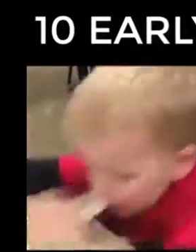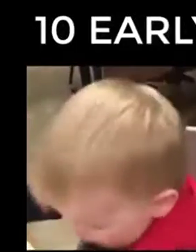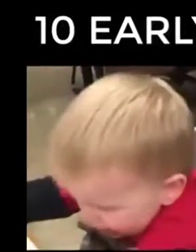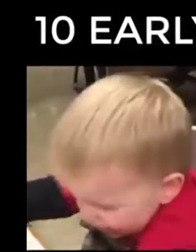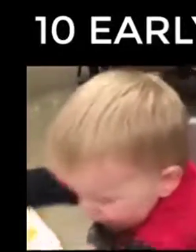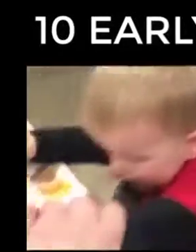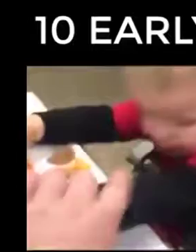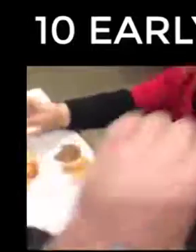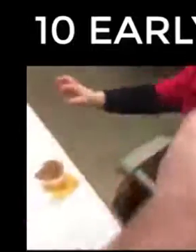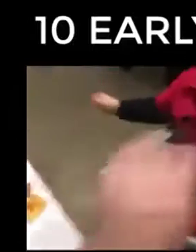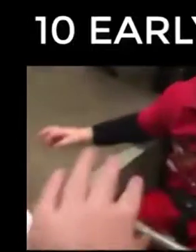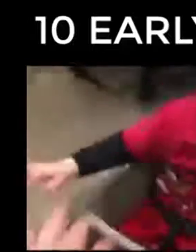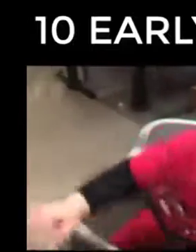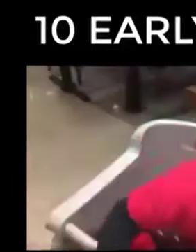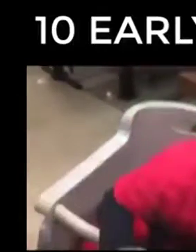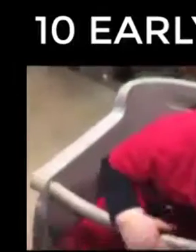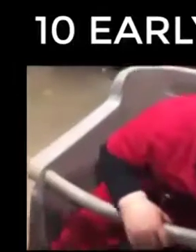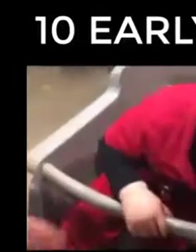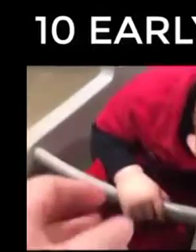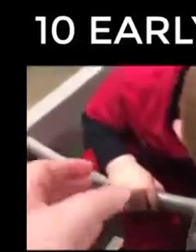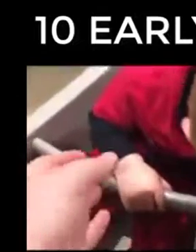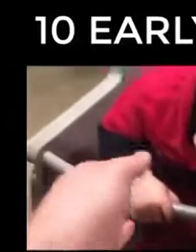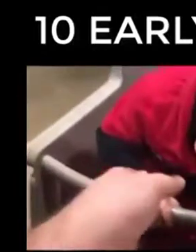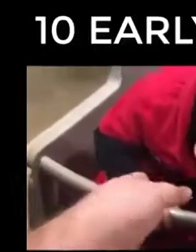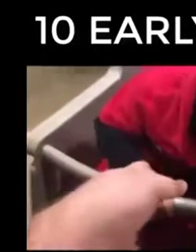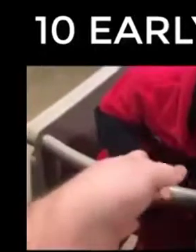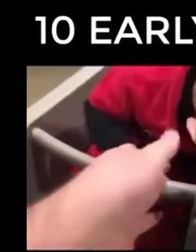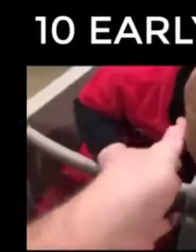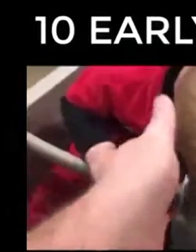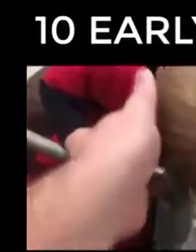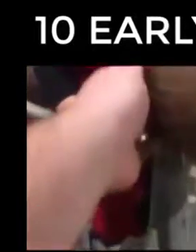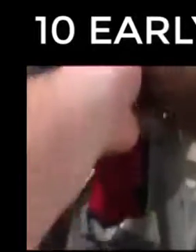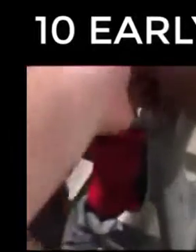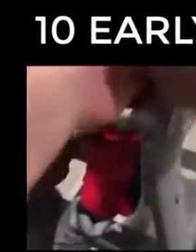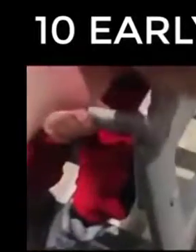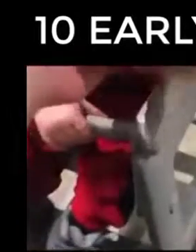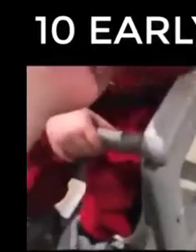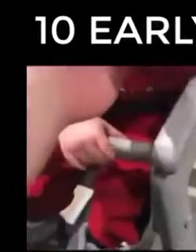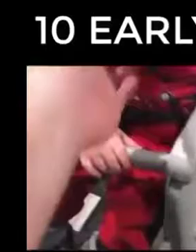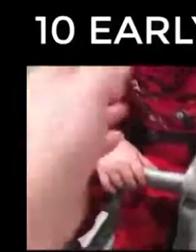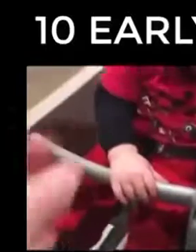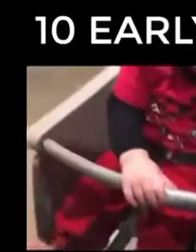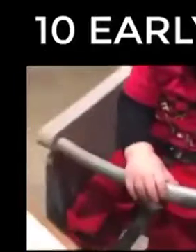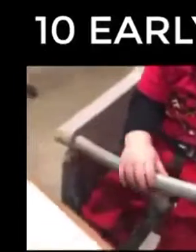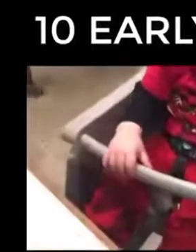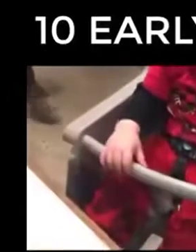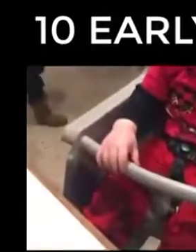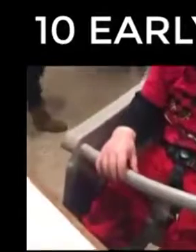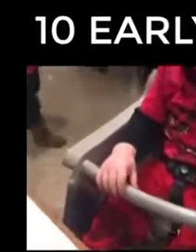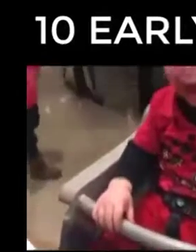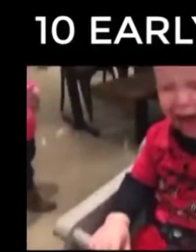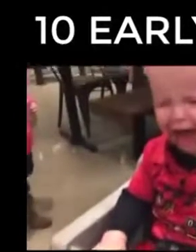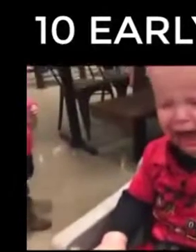distinguish sensory fussiness or meltdowns from common temper tantrums, an easy way to tell is this. When you give your child what they want, do they stop the